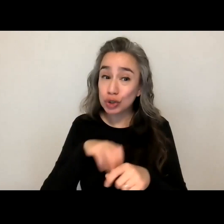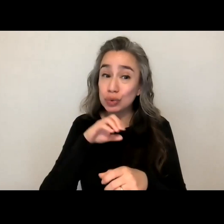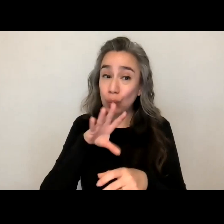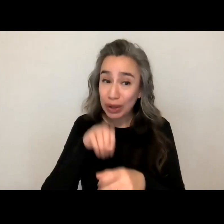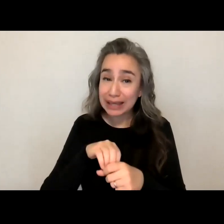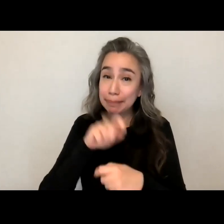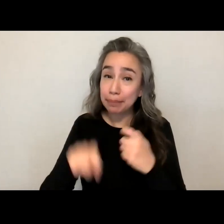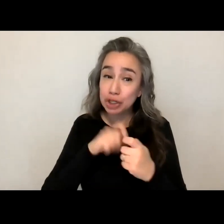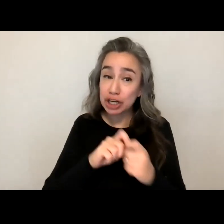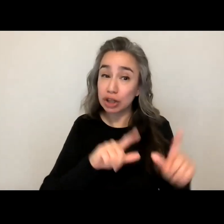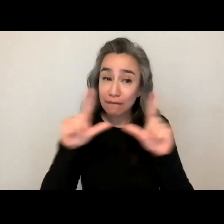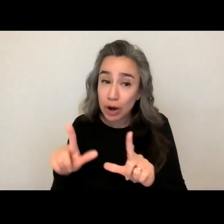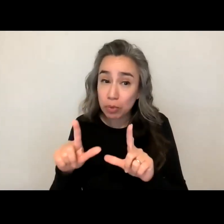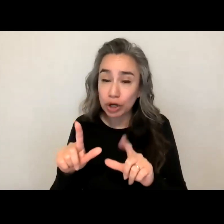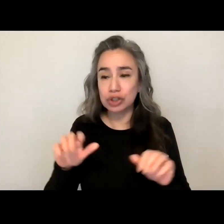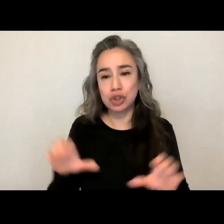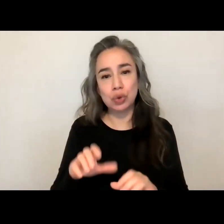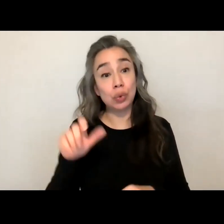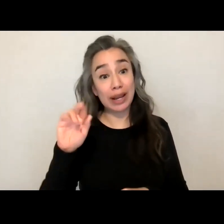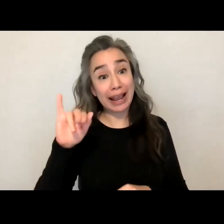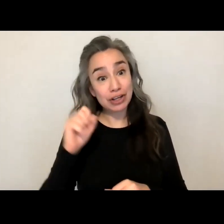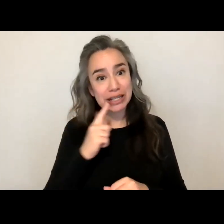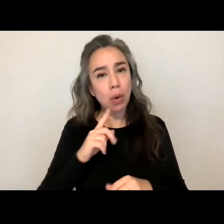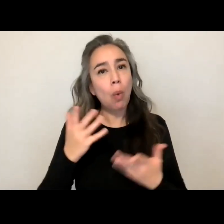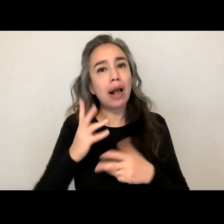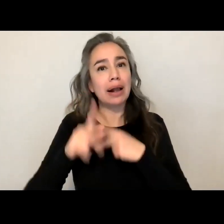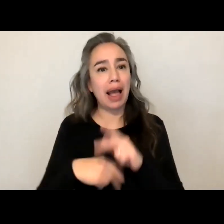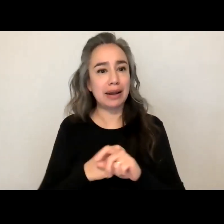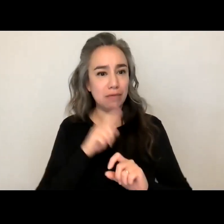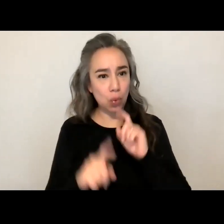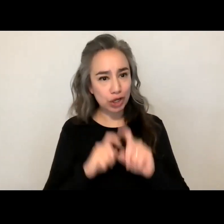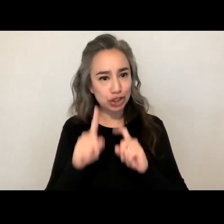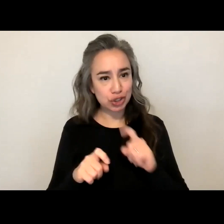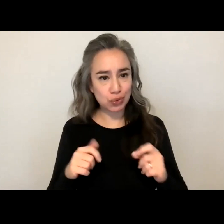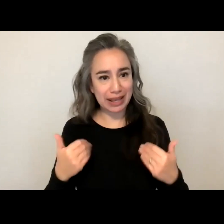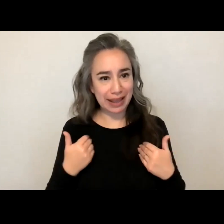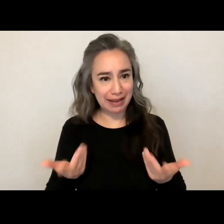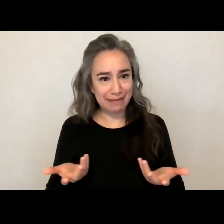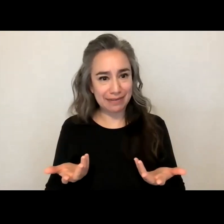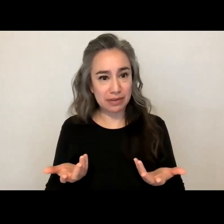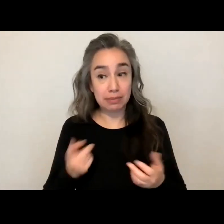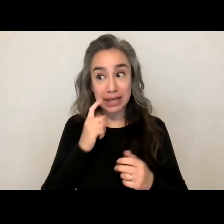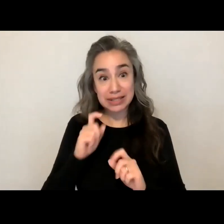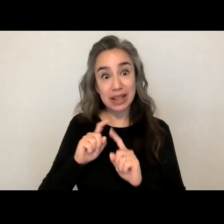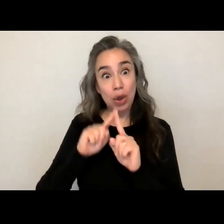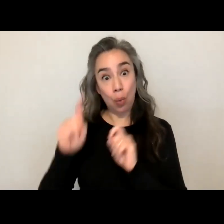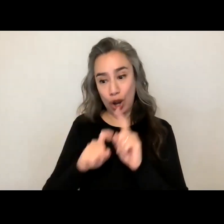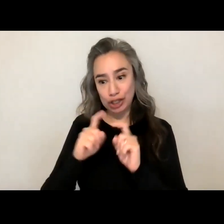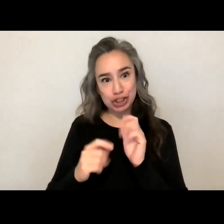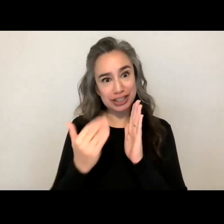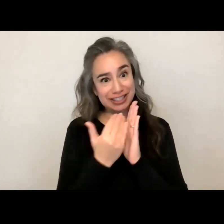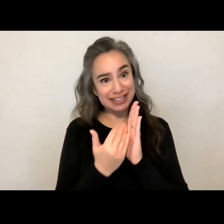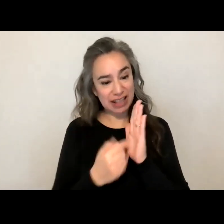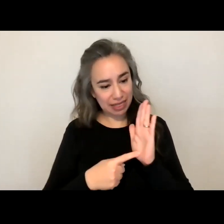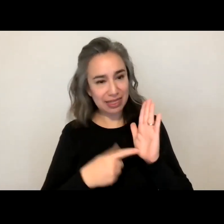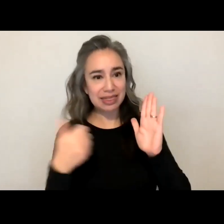saying, and think about the kinds of questions that we're asking, because the kinds of questions that we're asking, they themselves carry a lot